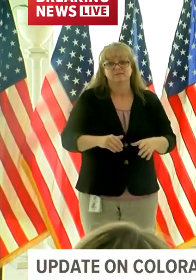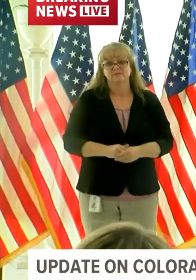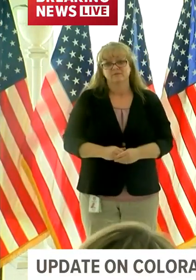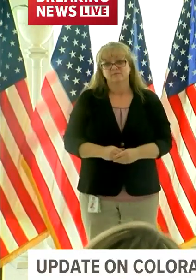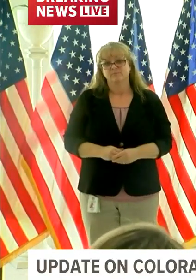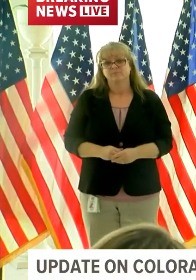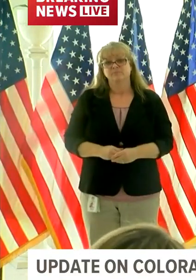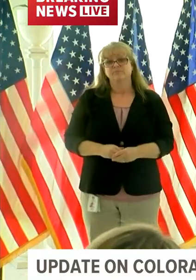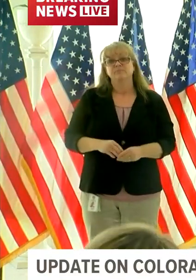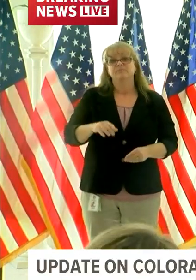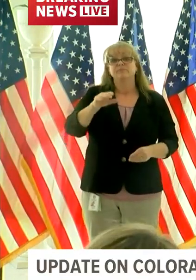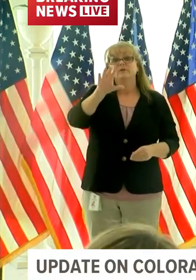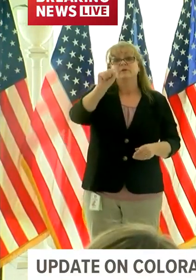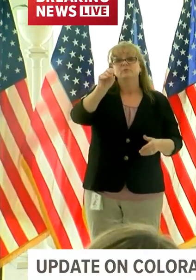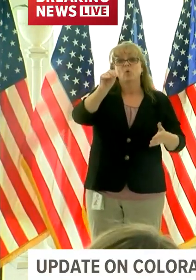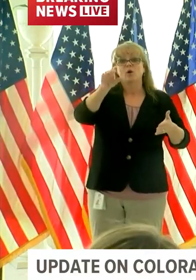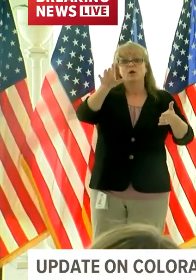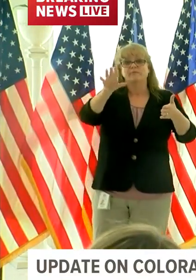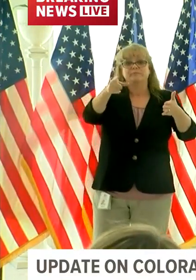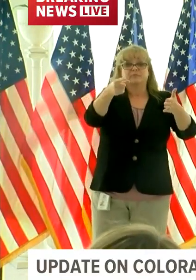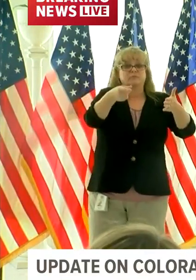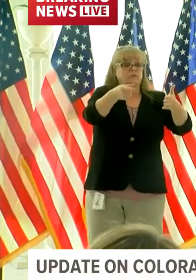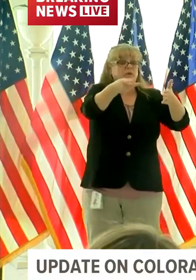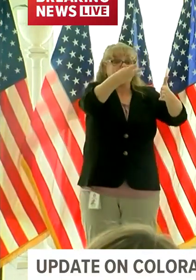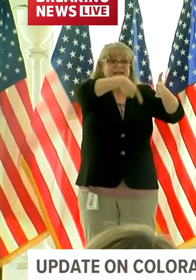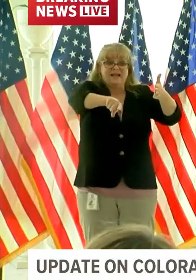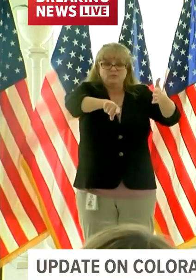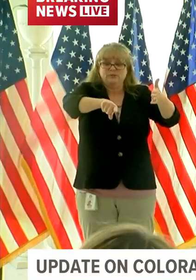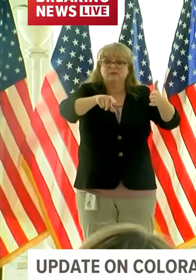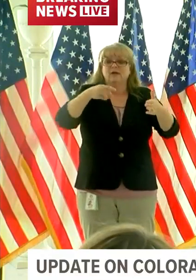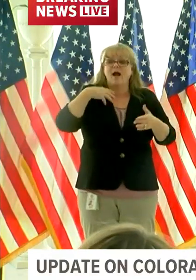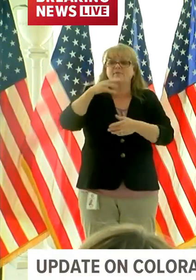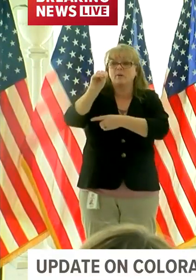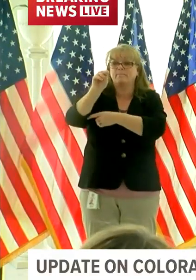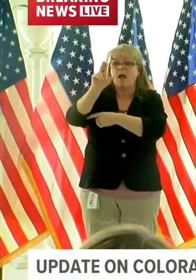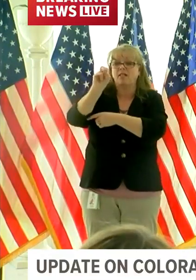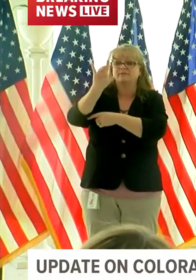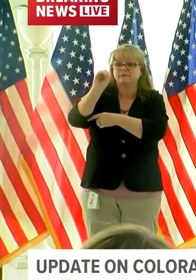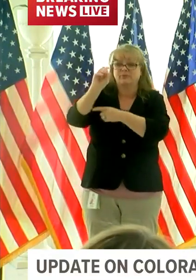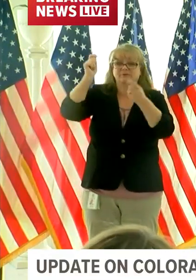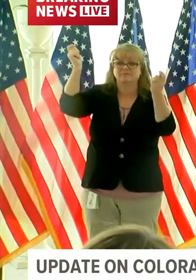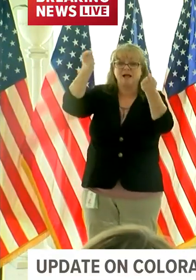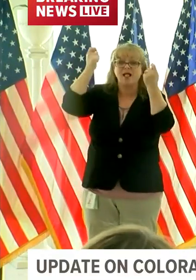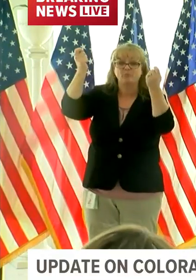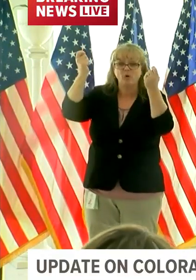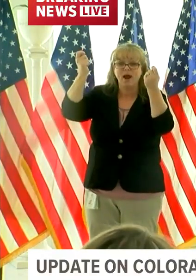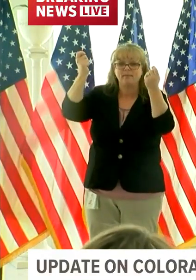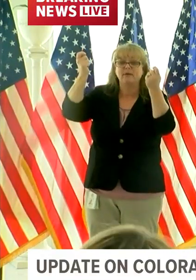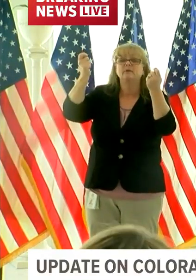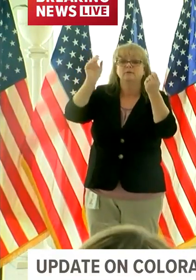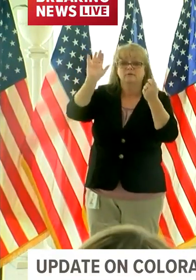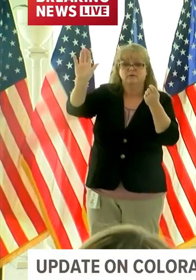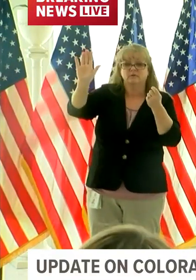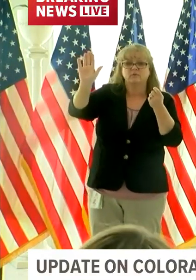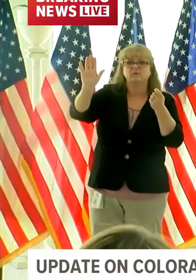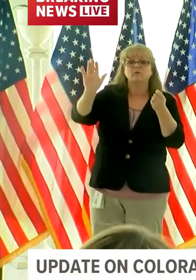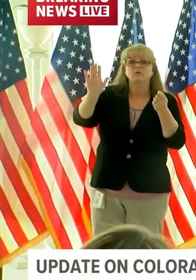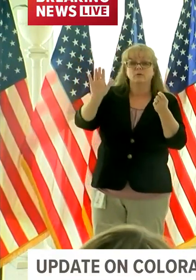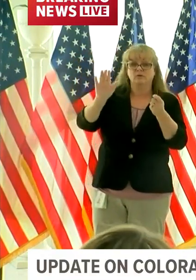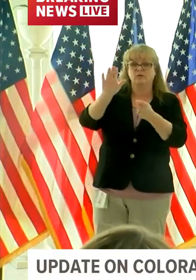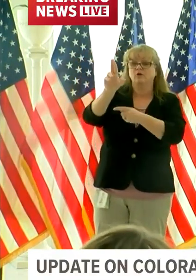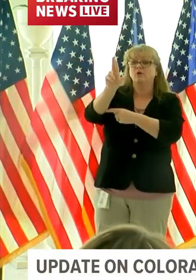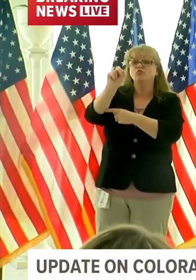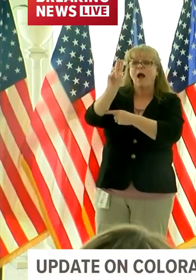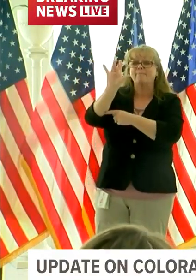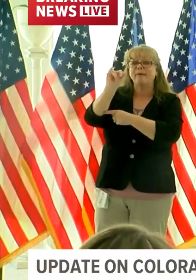across the world, will be celebrating Ramadan, a holiday where observers are tasked with doing good deeds towards others and putting forth the